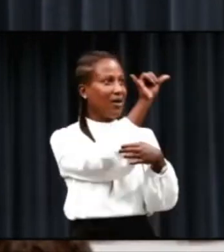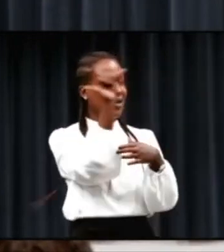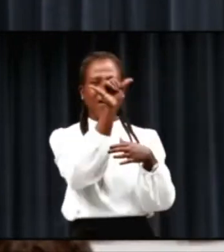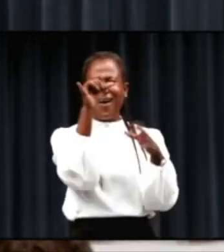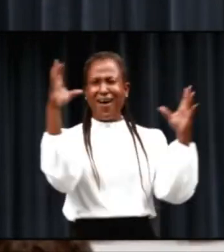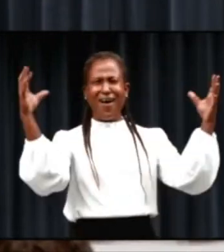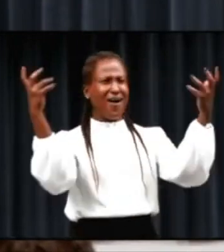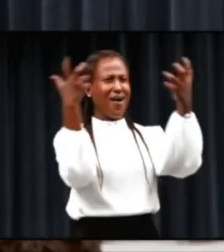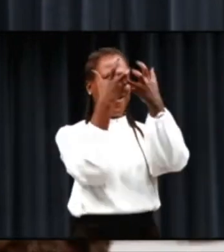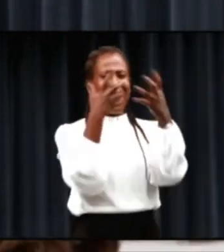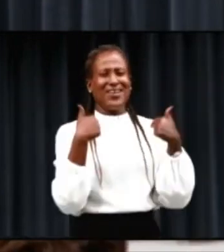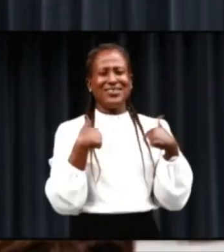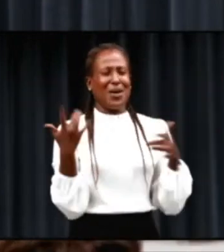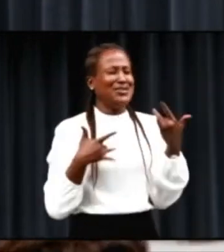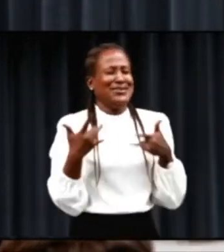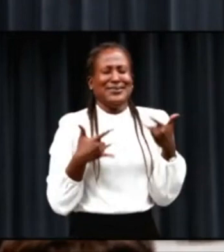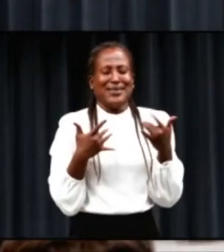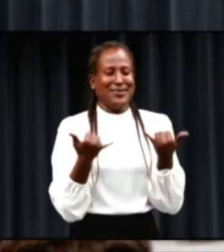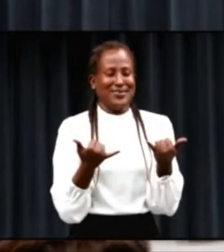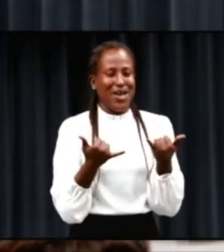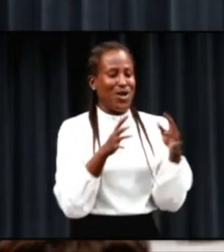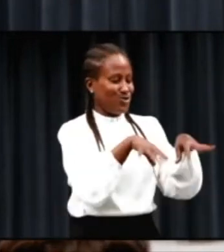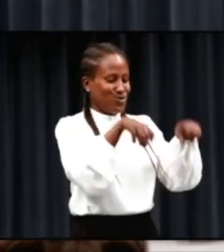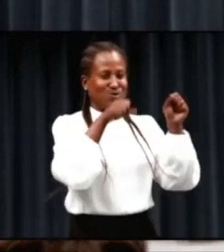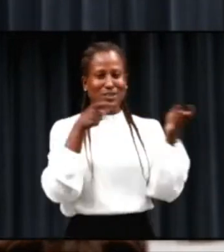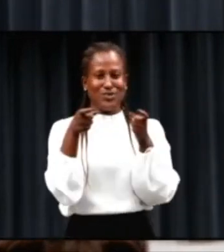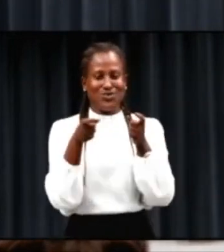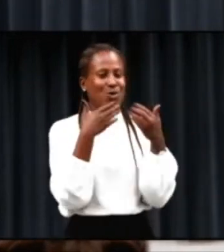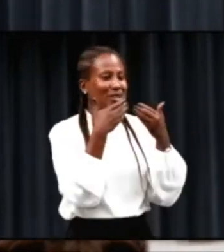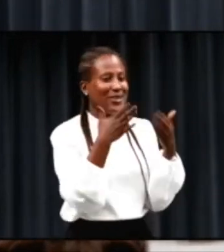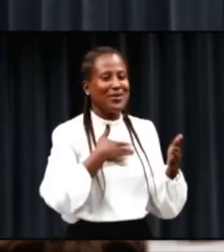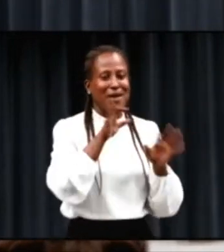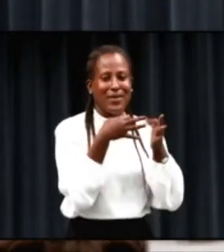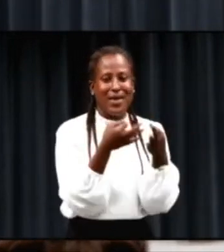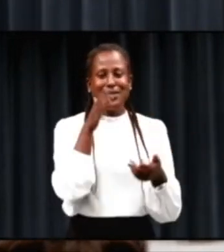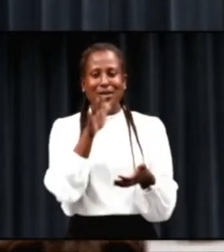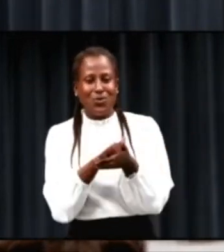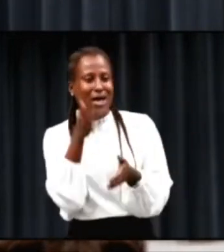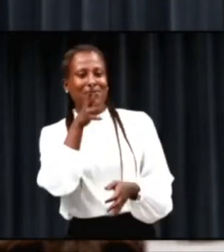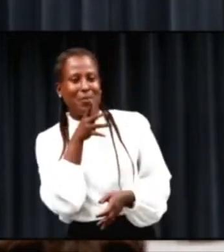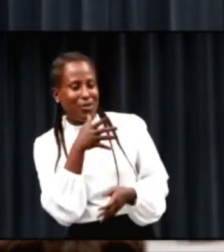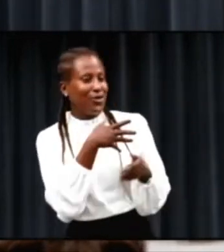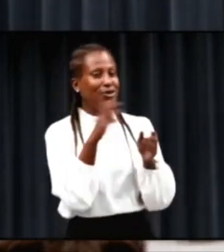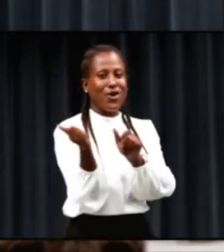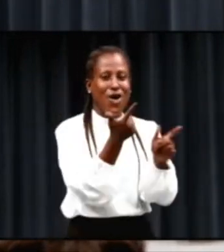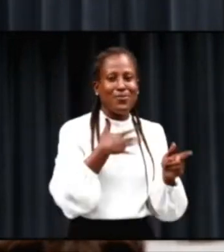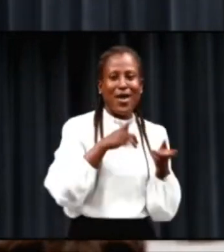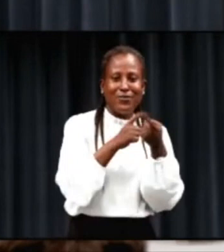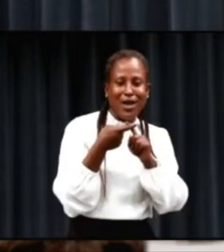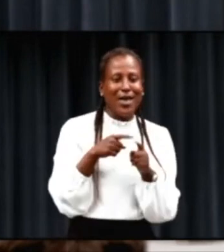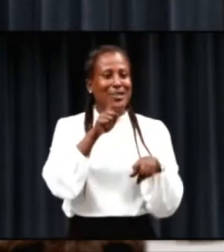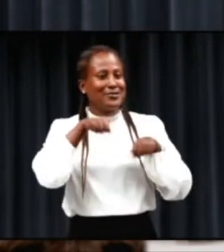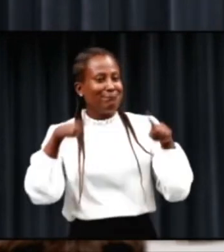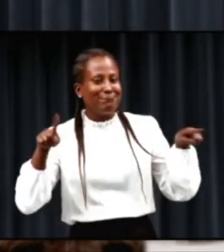So I couldn't be more excited to take this on. I want to thank my family, my wife, and my mother who are here, and friends from all walks of life that